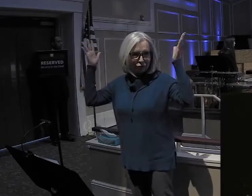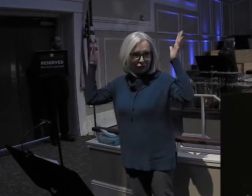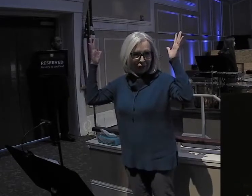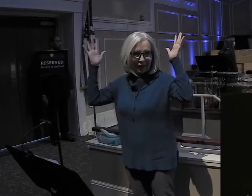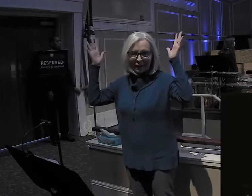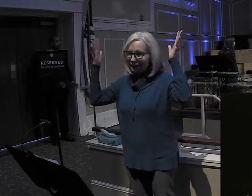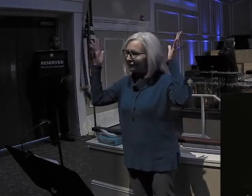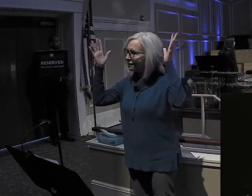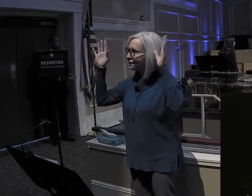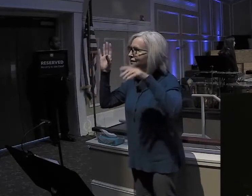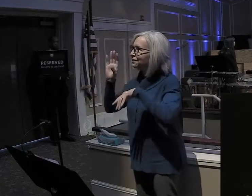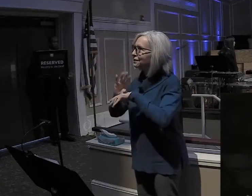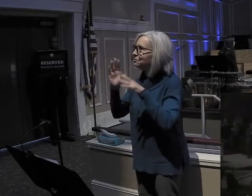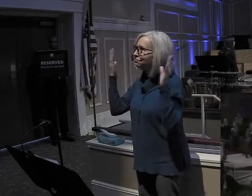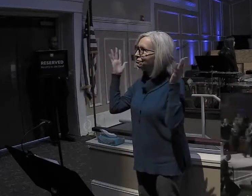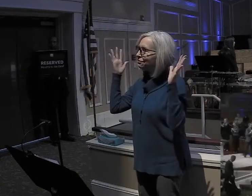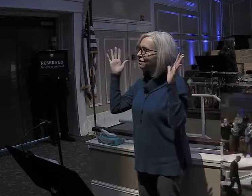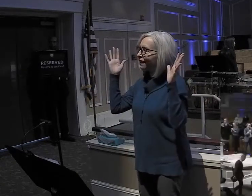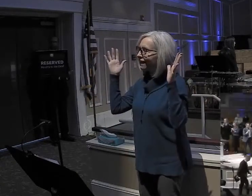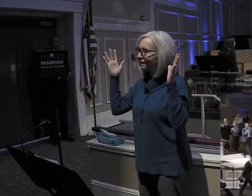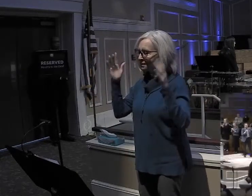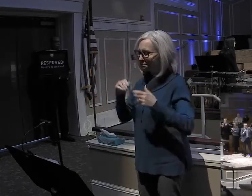Church, for his amazing love.